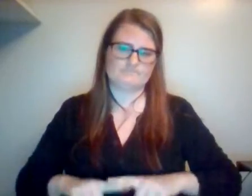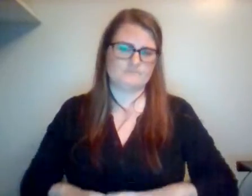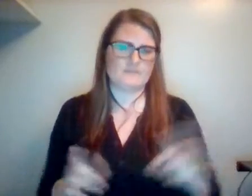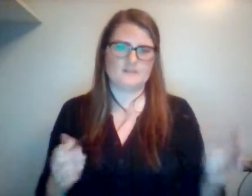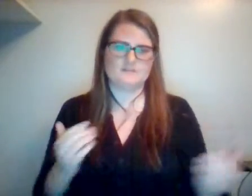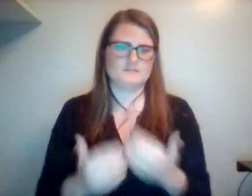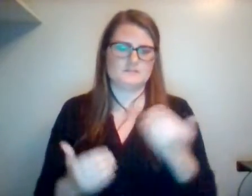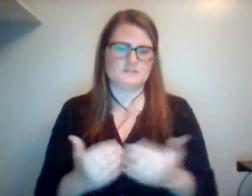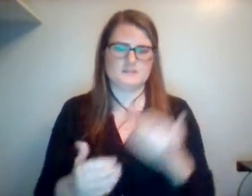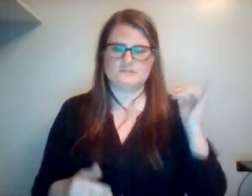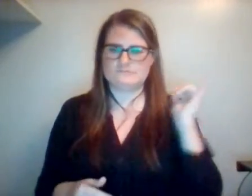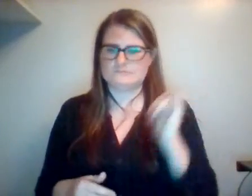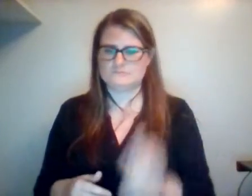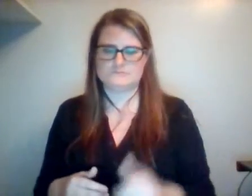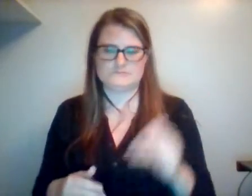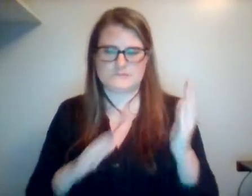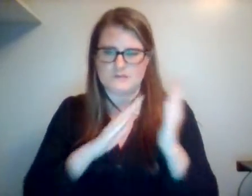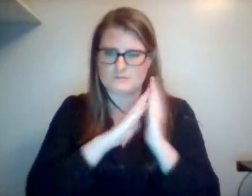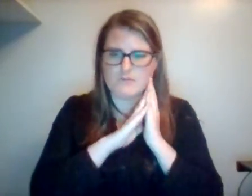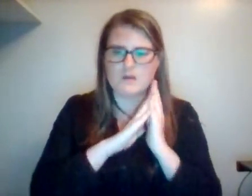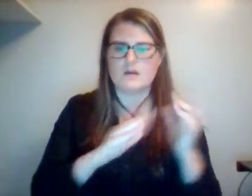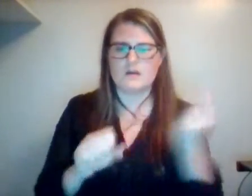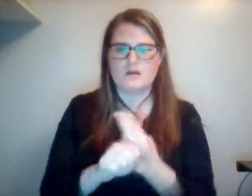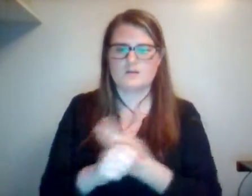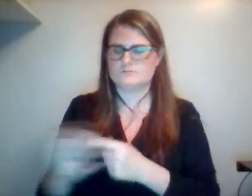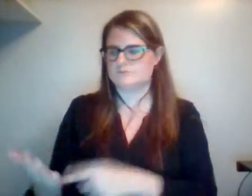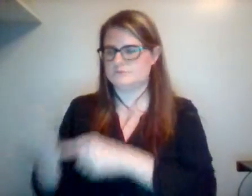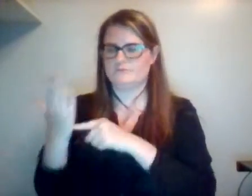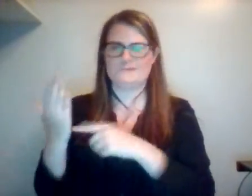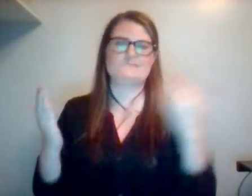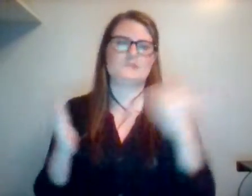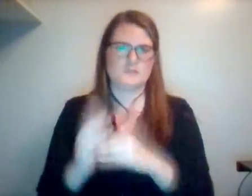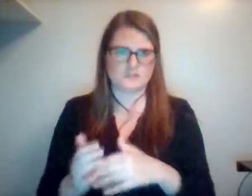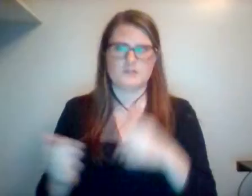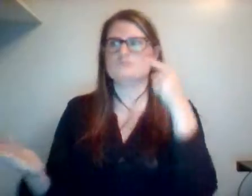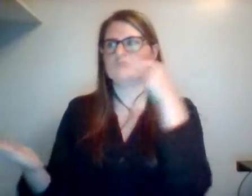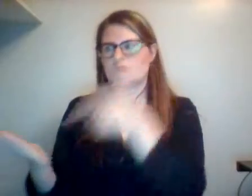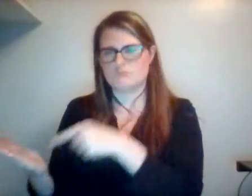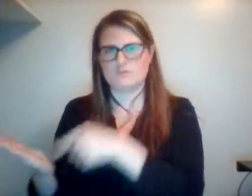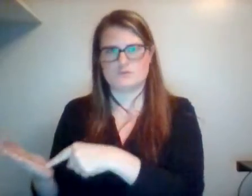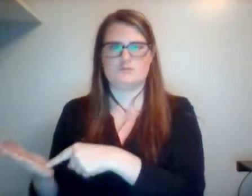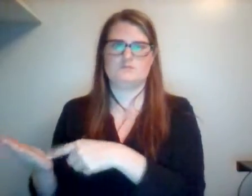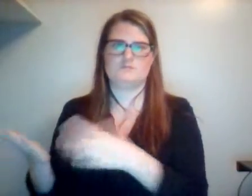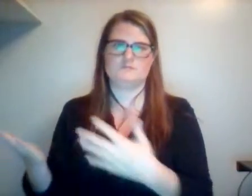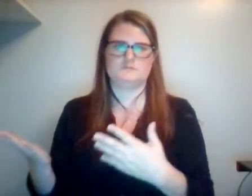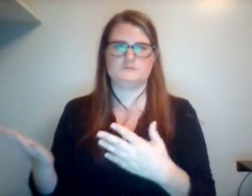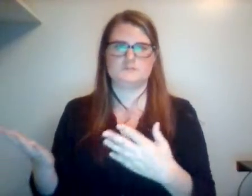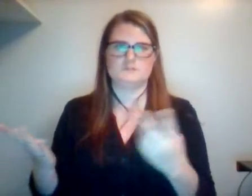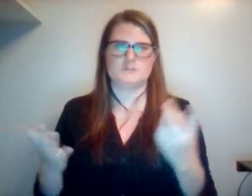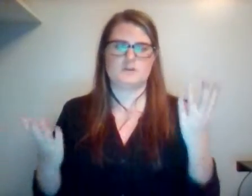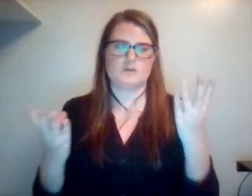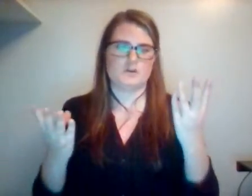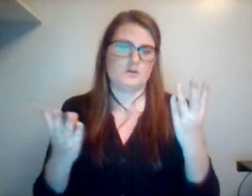longer, and the phone adds to the escape. So those, Tony, are at least 6 of the things I thought of that